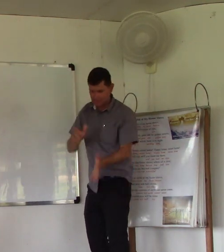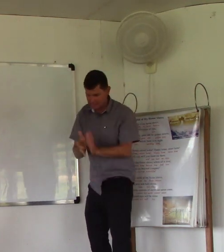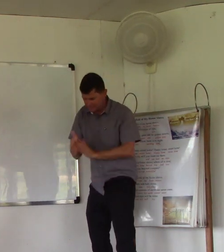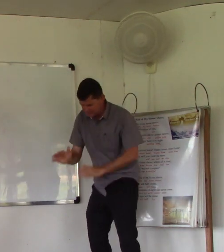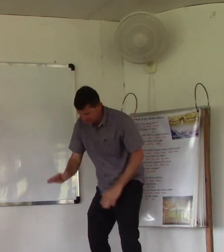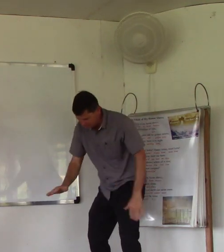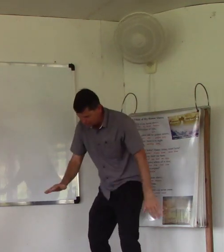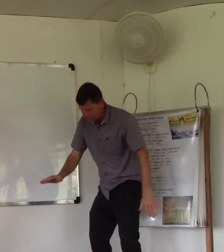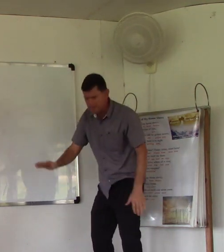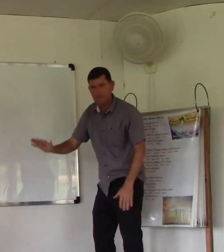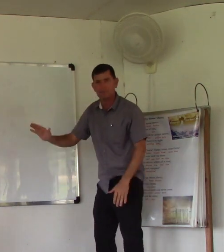Jesus grew up.